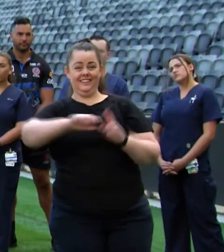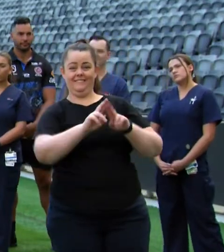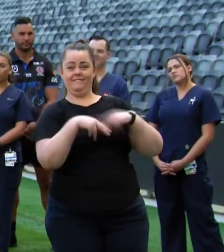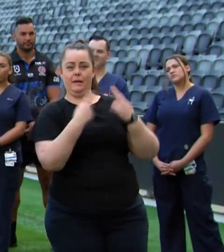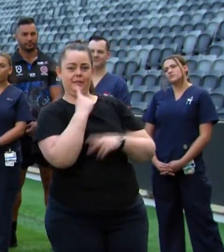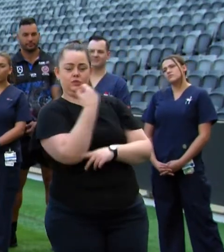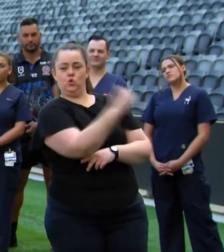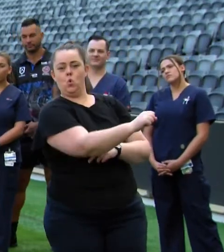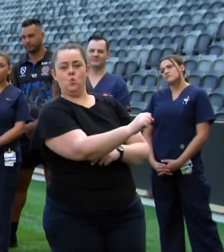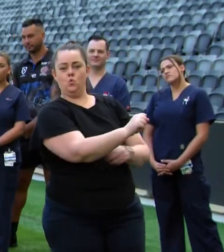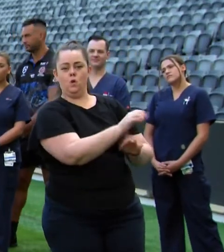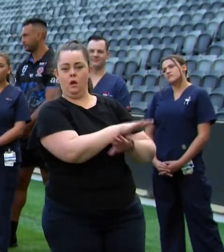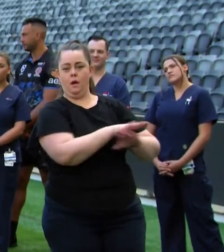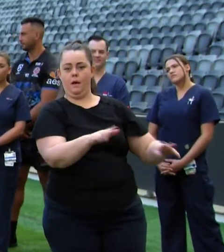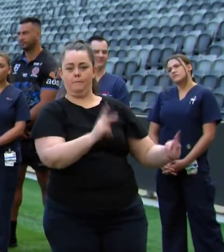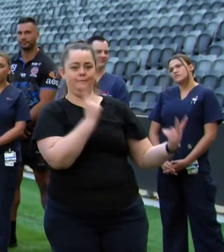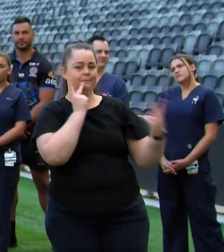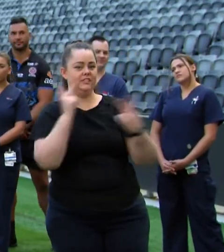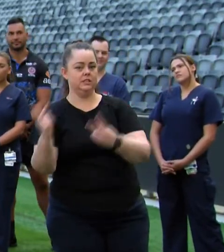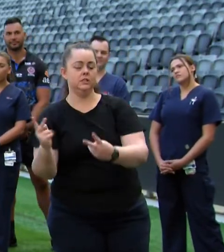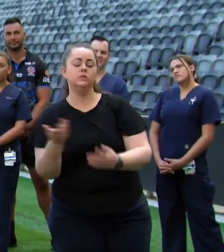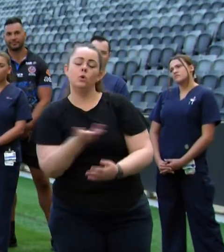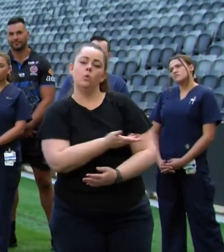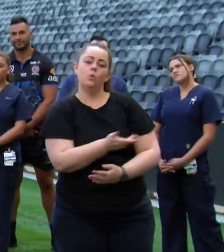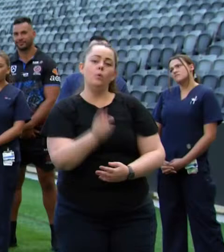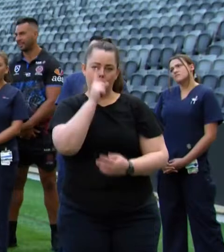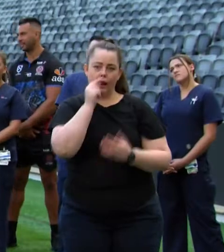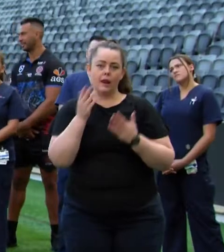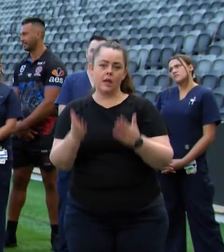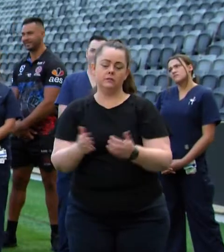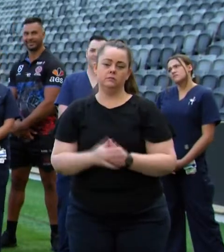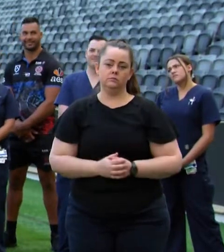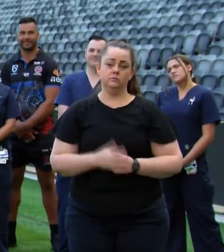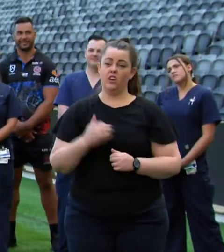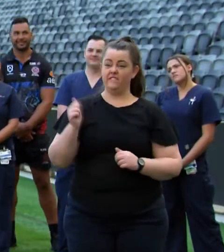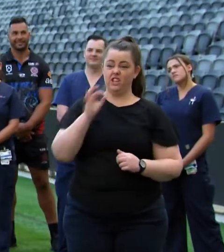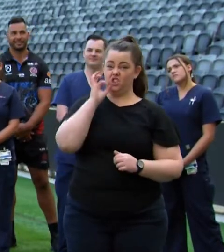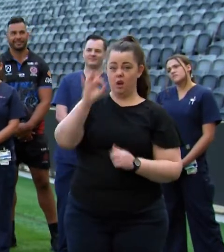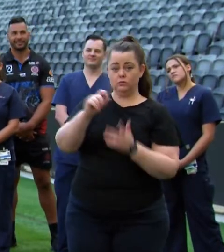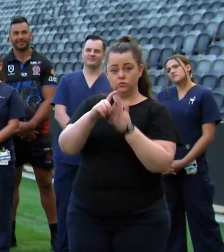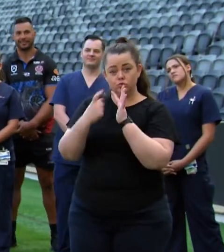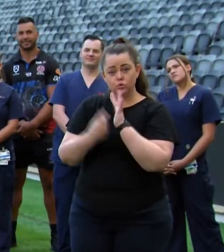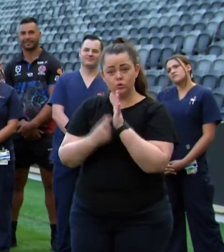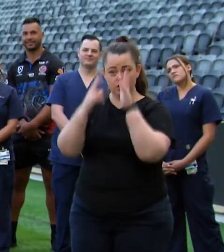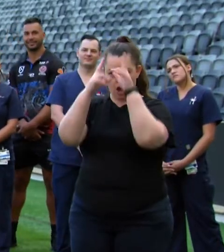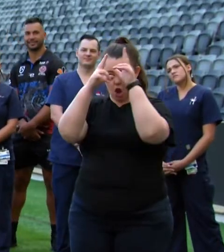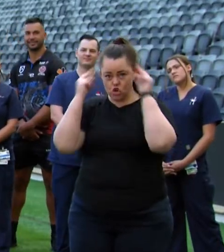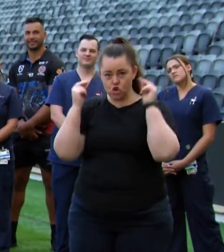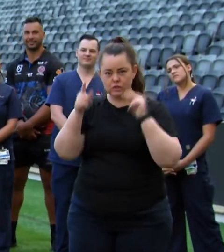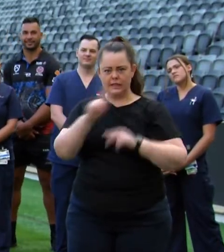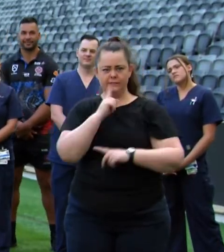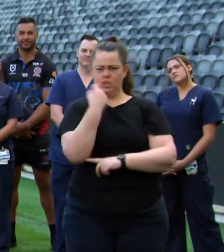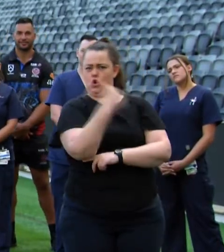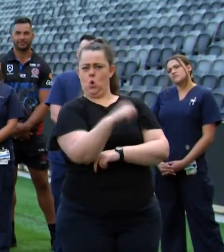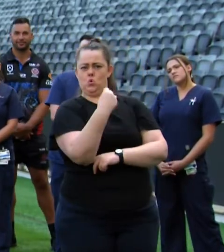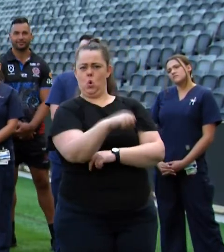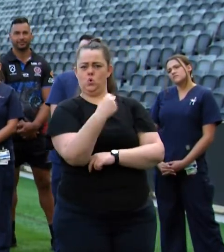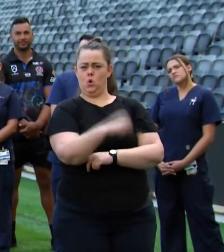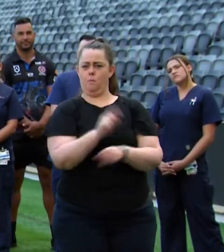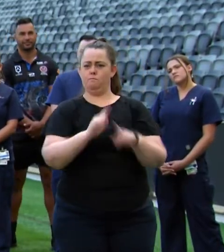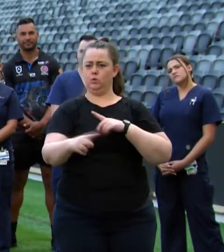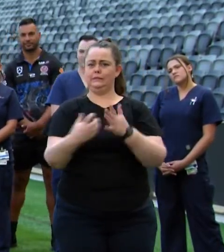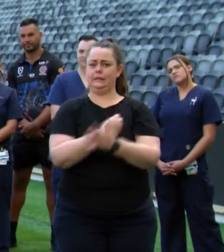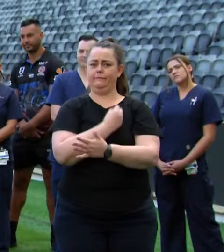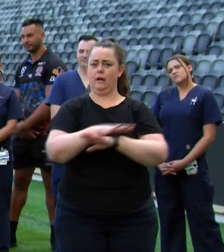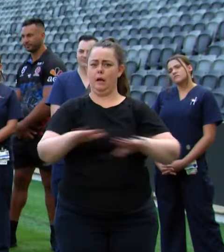to go to be with that loved one. So I know on many occasions I've asked doctors or nurses where they've insisted that is the safest